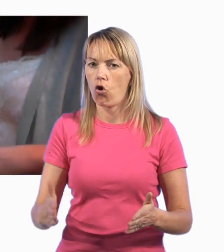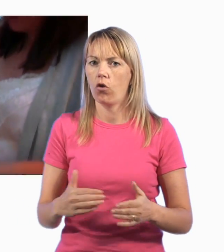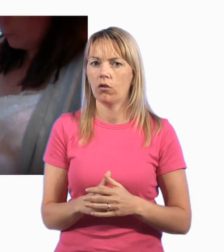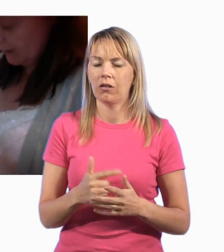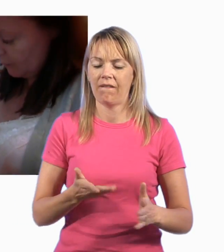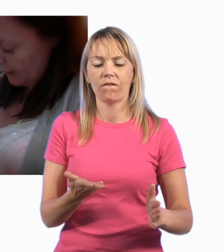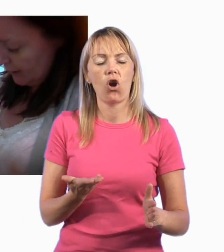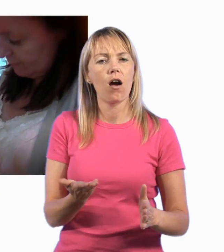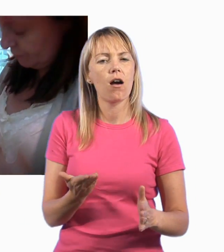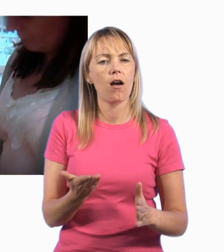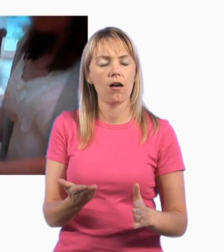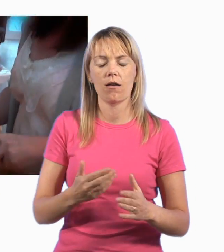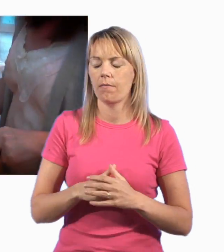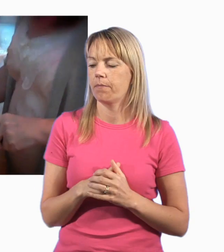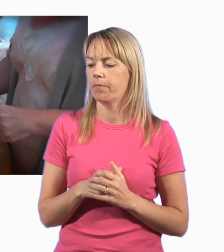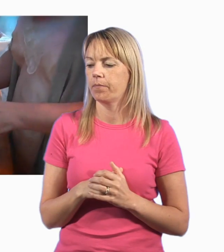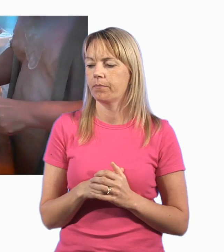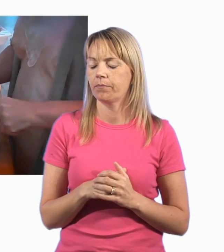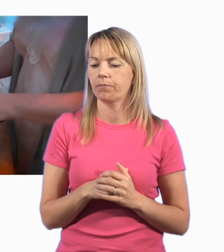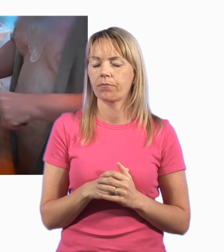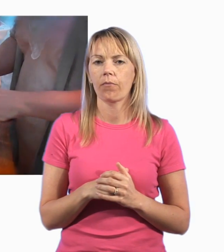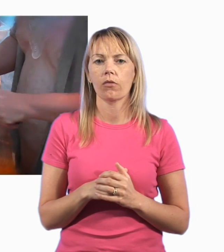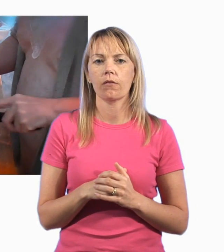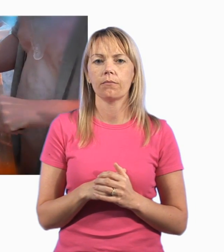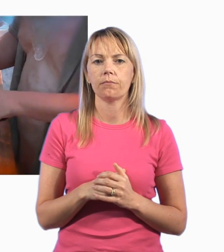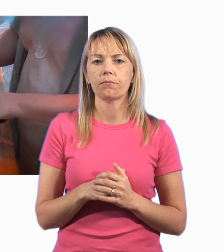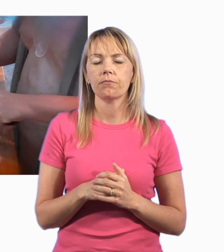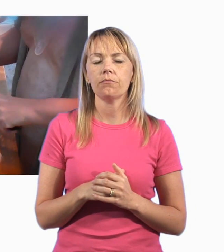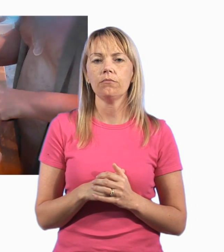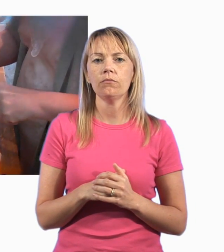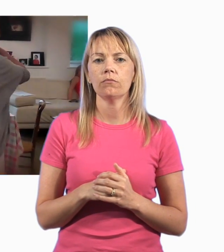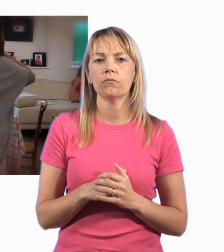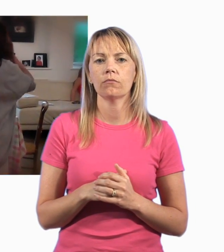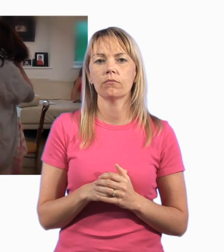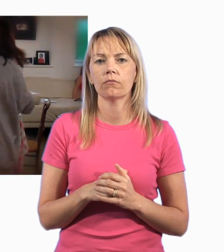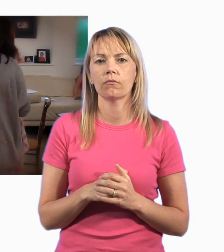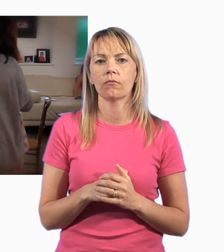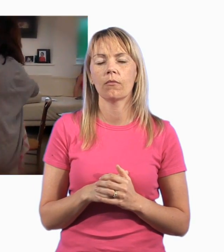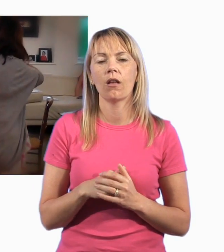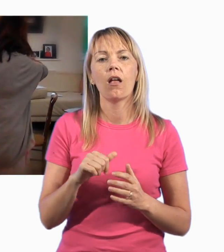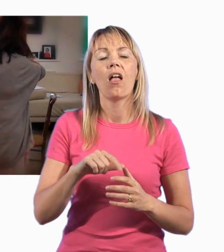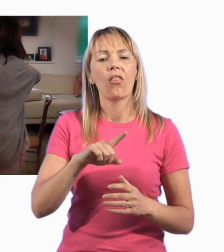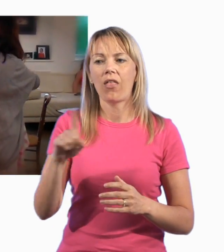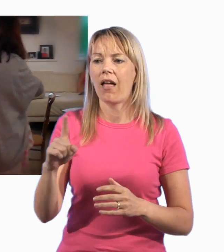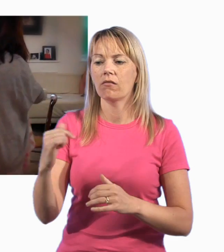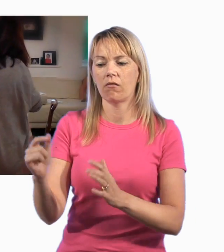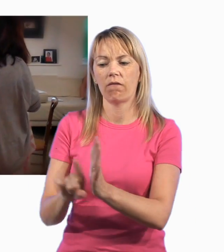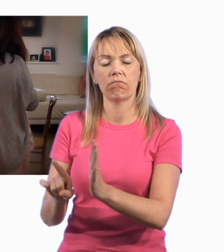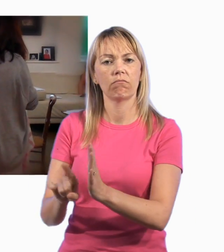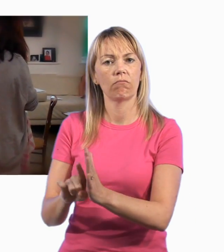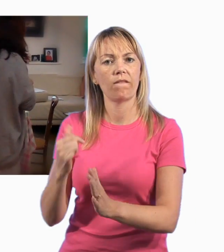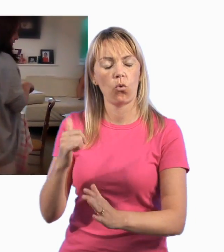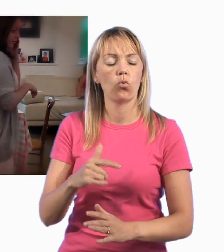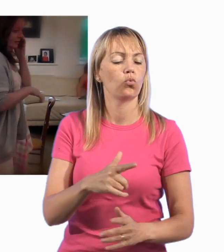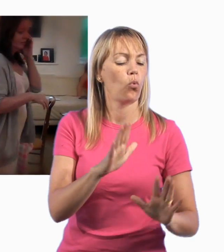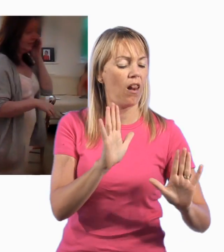can stir fry it really quickly. And then my mum gets a call about work, so